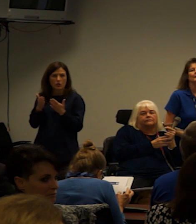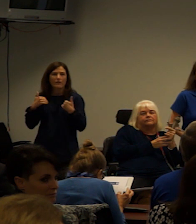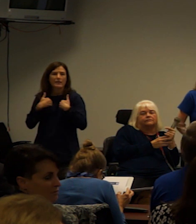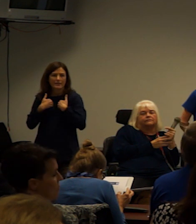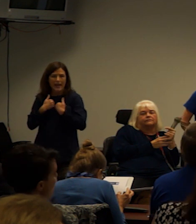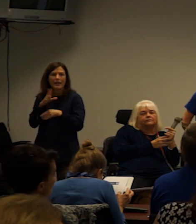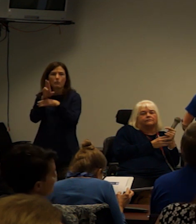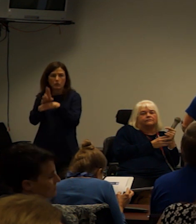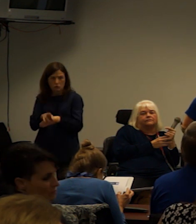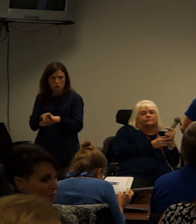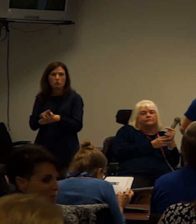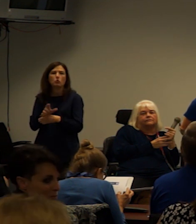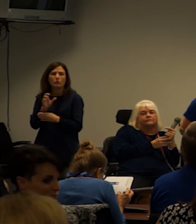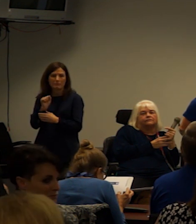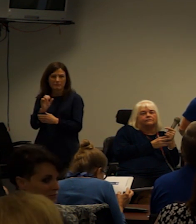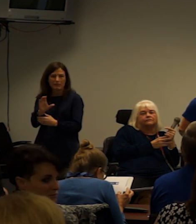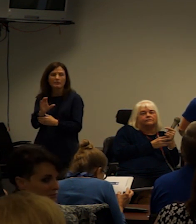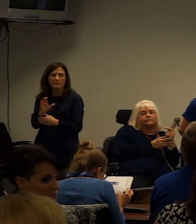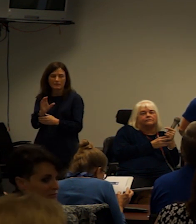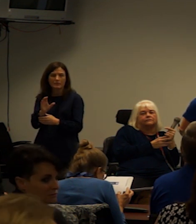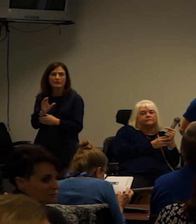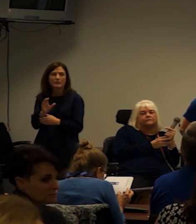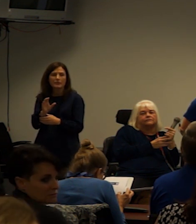I'm sorry, say that again, Cindy.